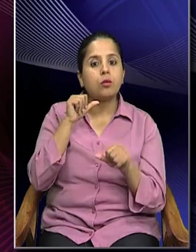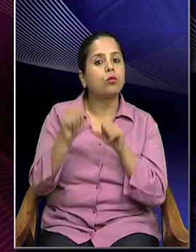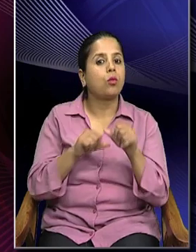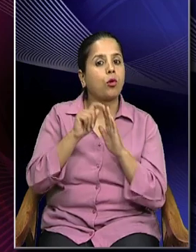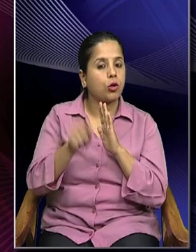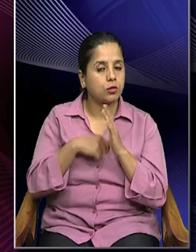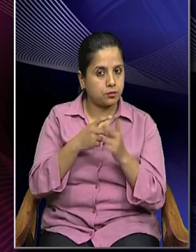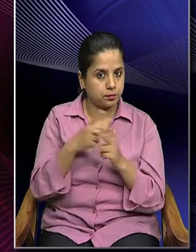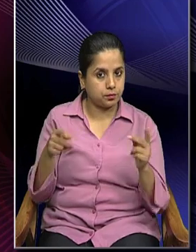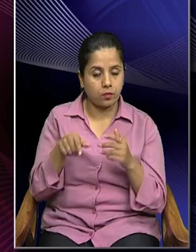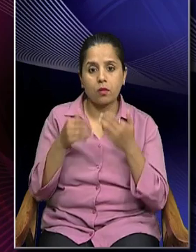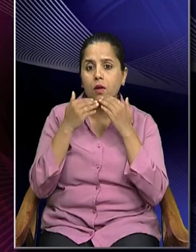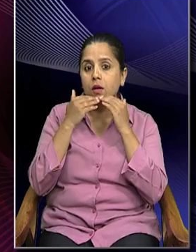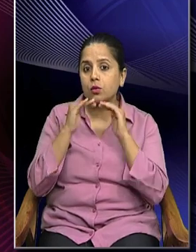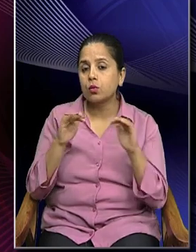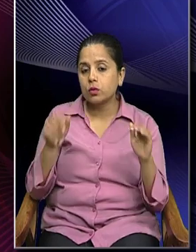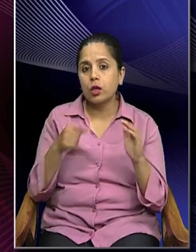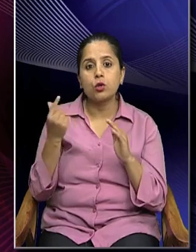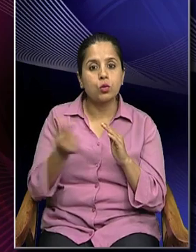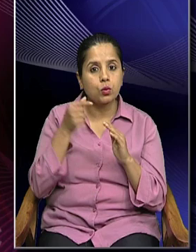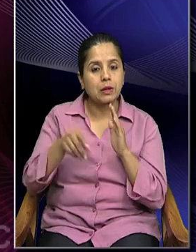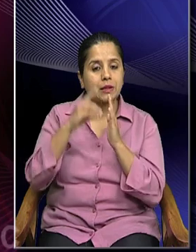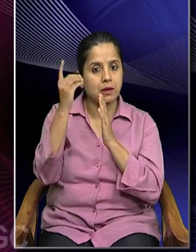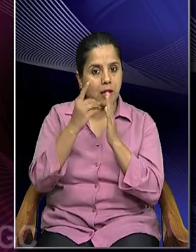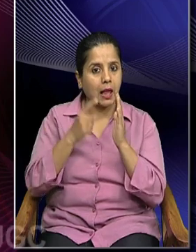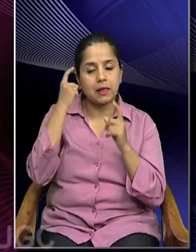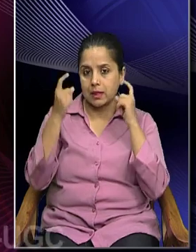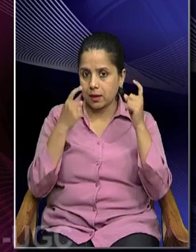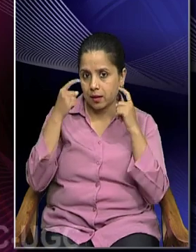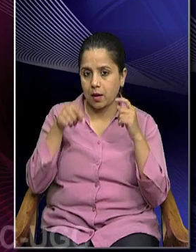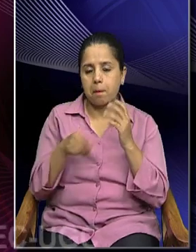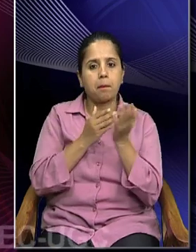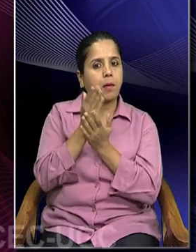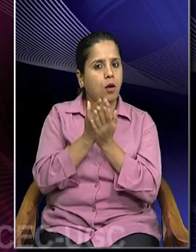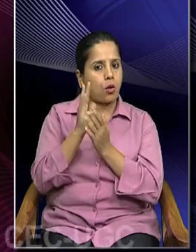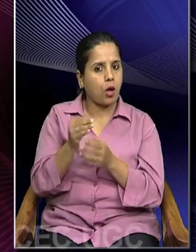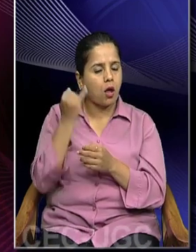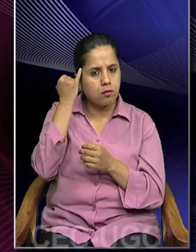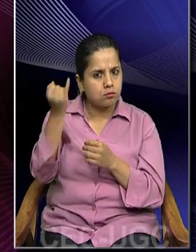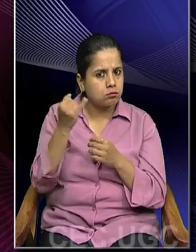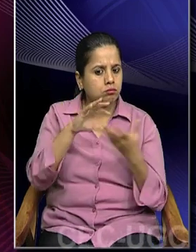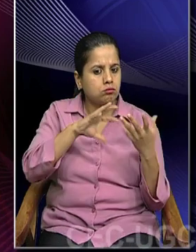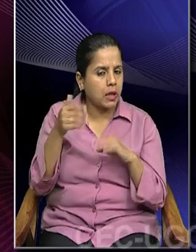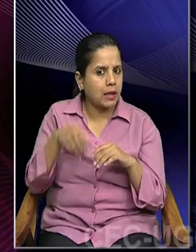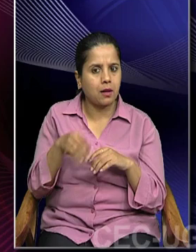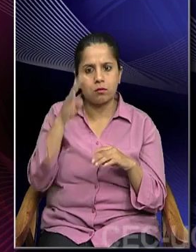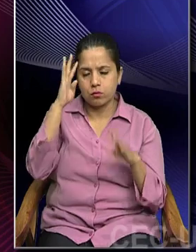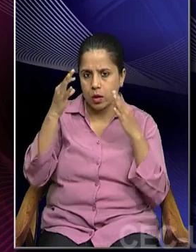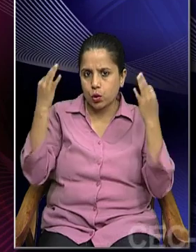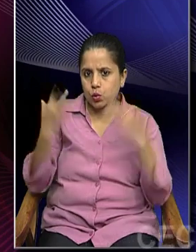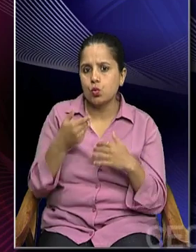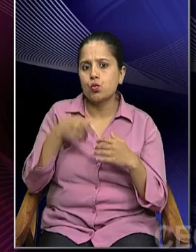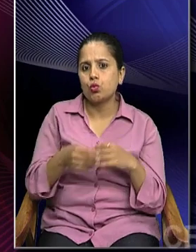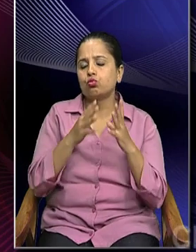In this, the students use design thinking methodologies to create the innovative solutions. Like for